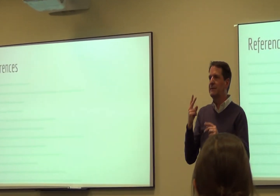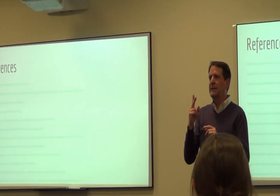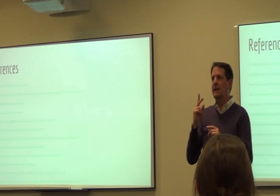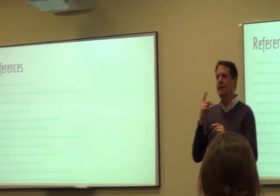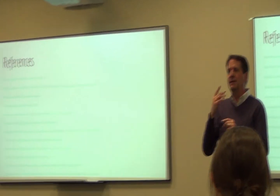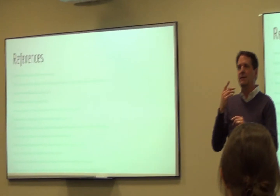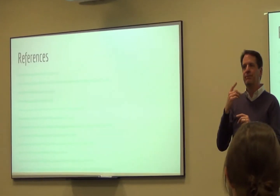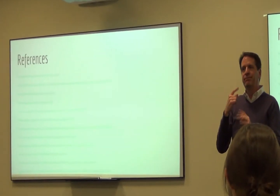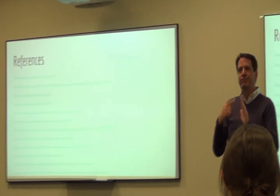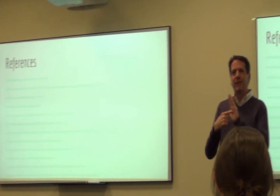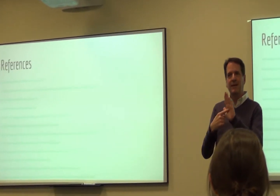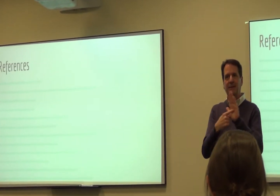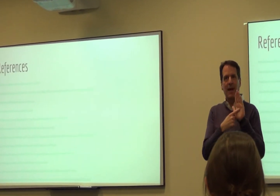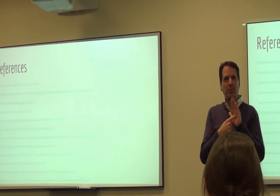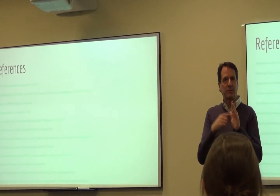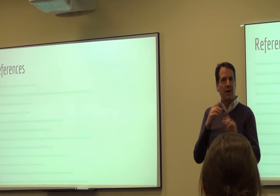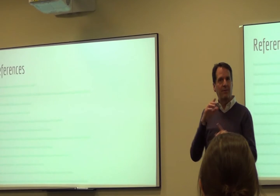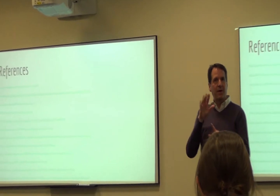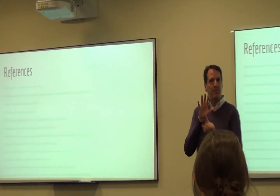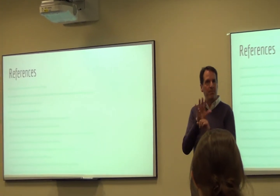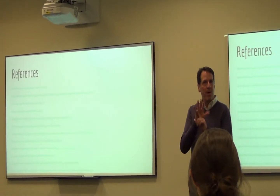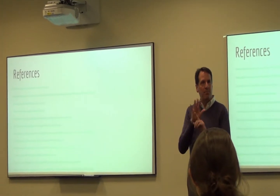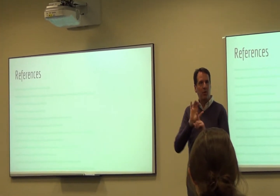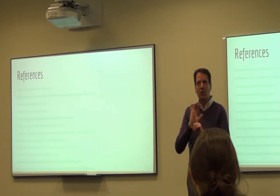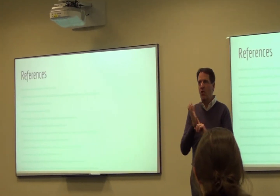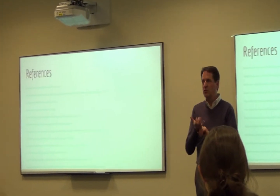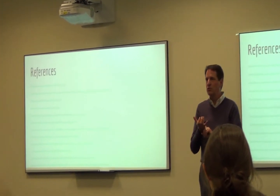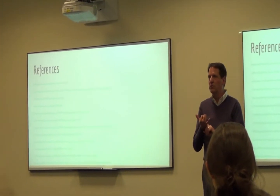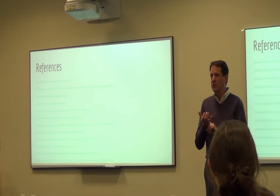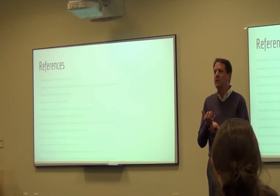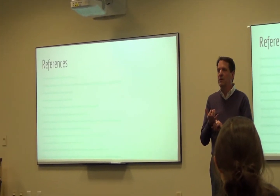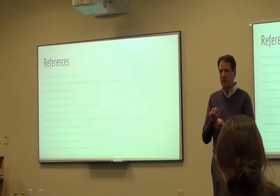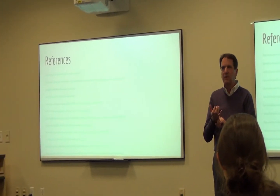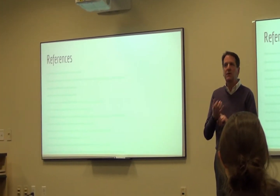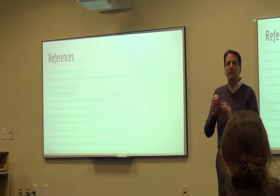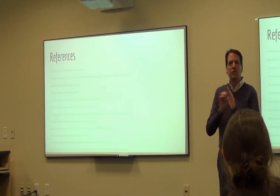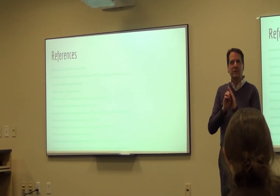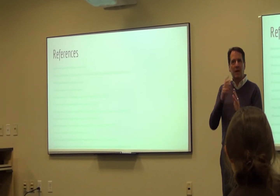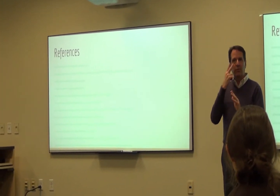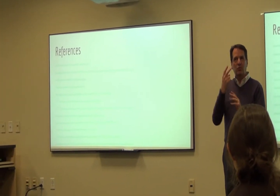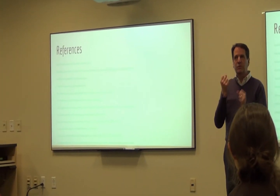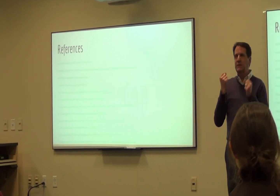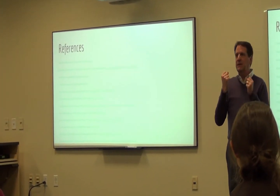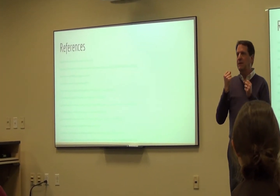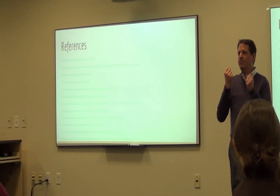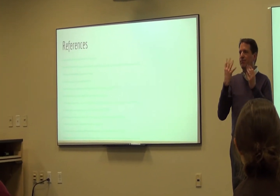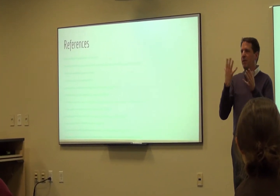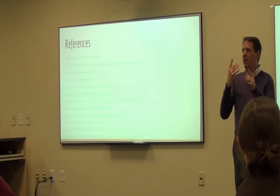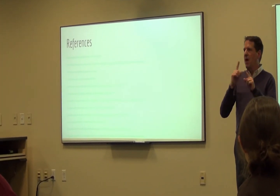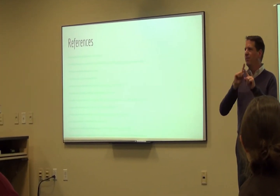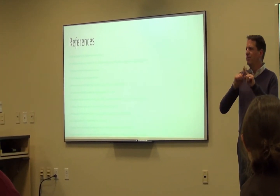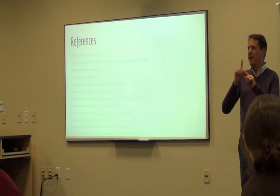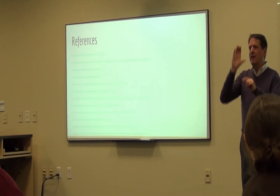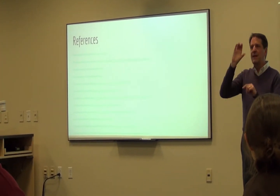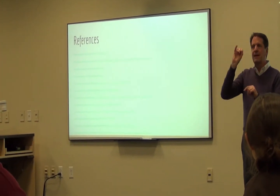there's a lot of opportunities to see examples of popular culture around Tokyo. You'll see a lot of